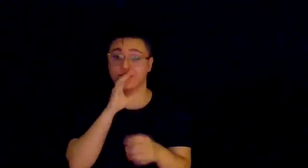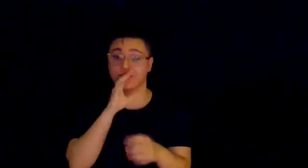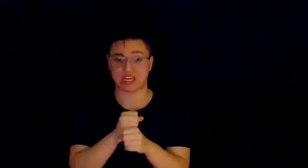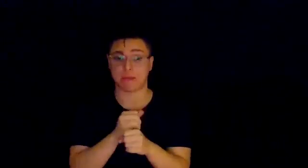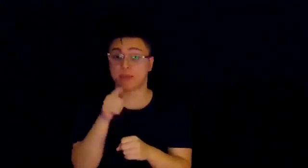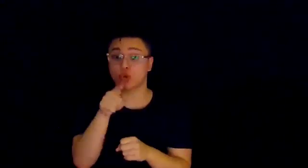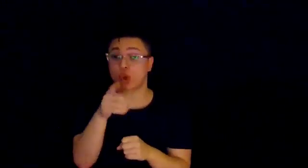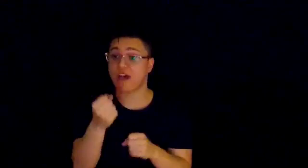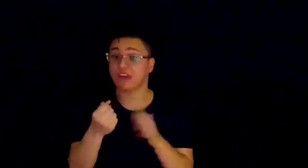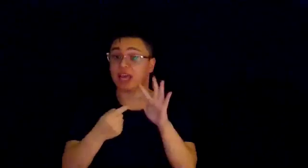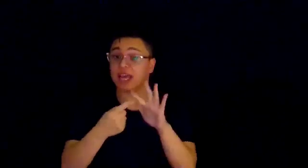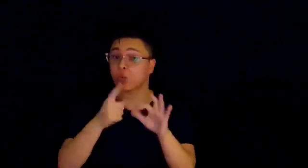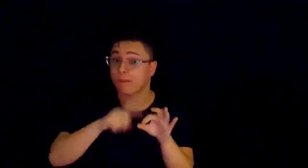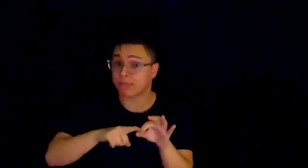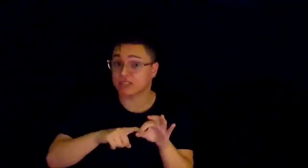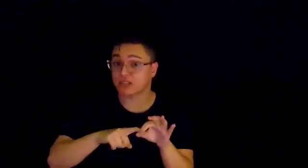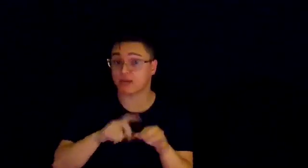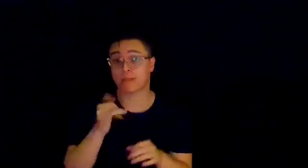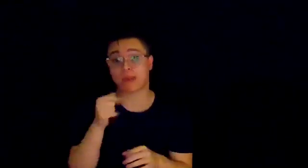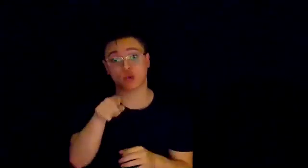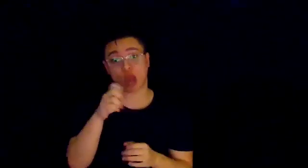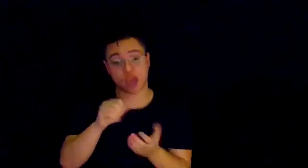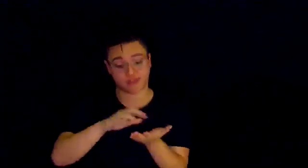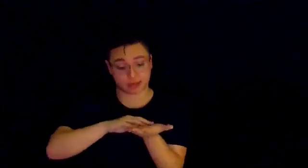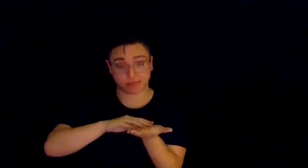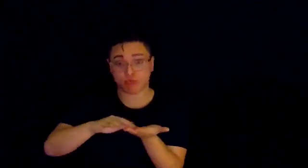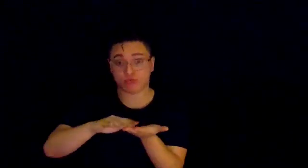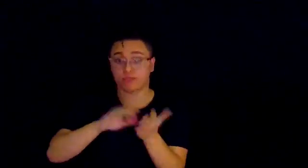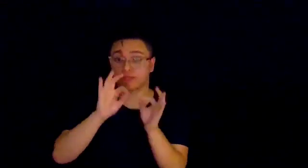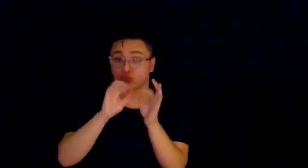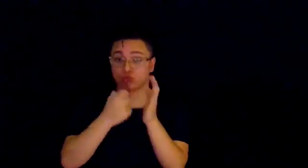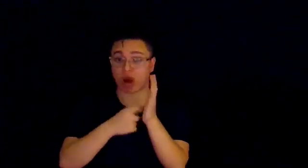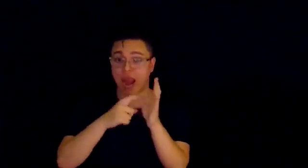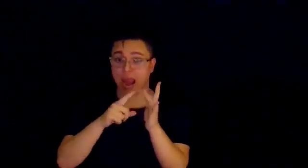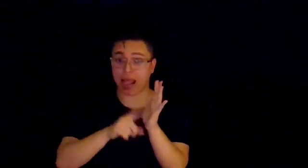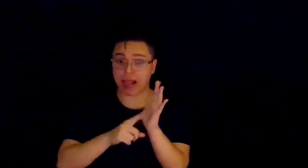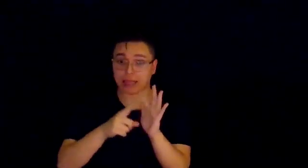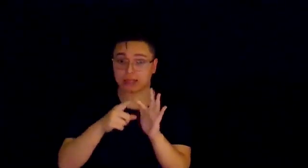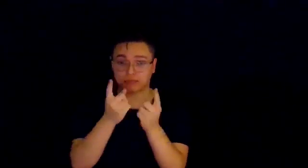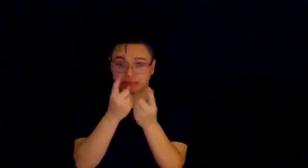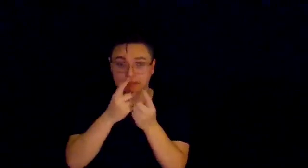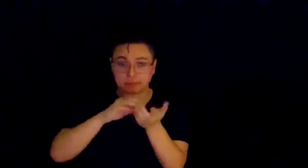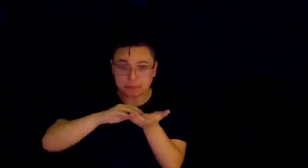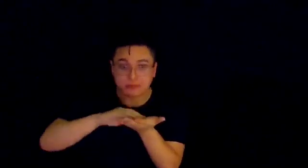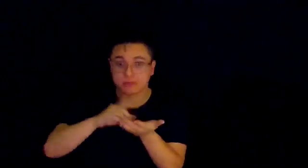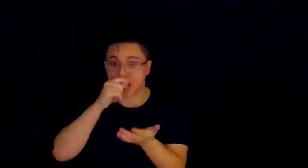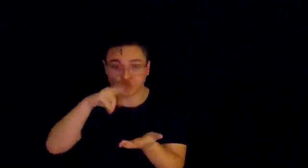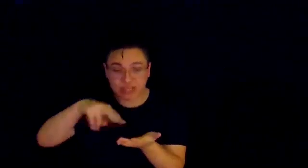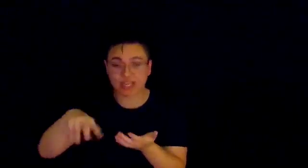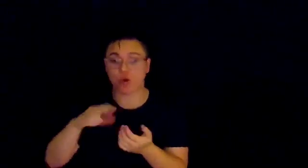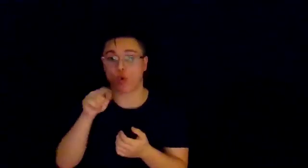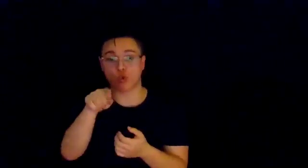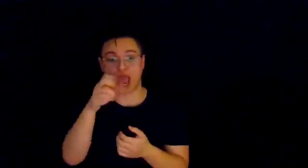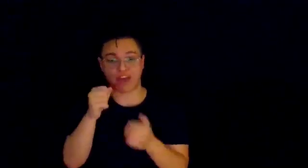We might talk about your previous supports from the government. Maybe you're receiving some equipment. Maybe you're receiving some Braille or